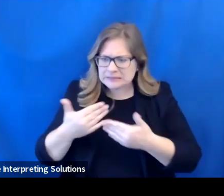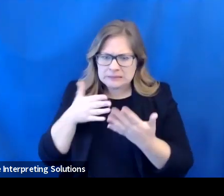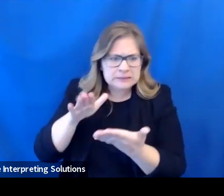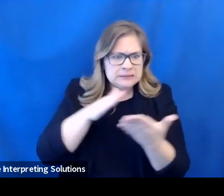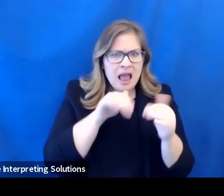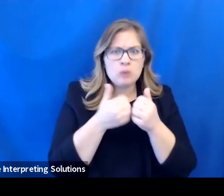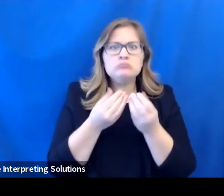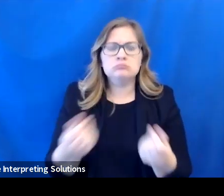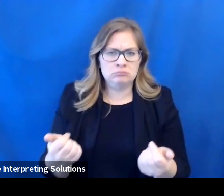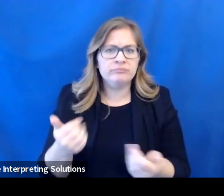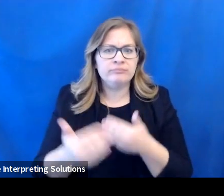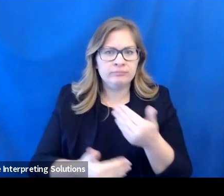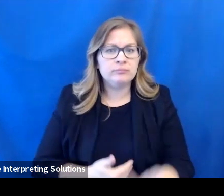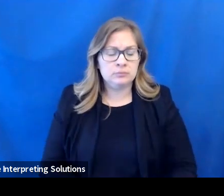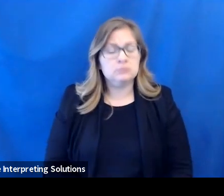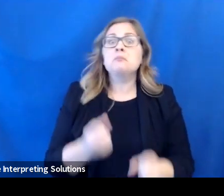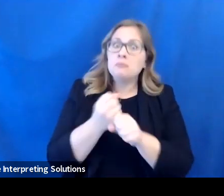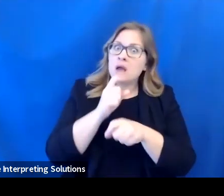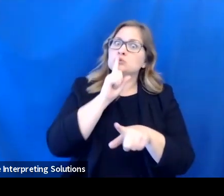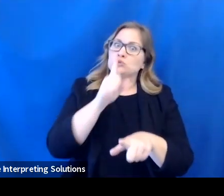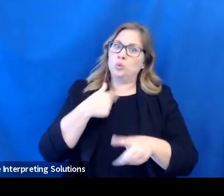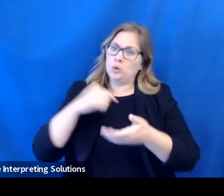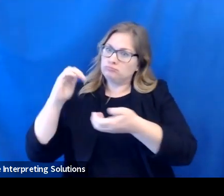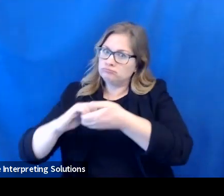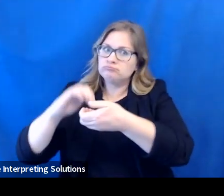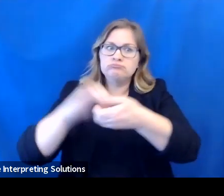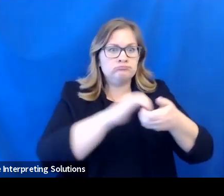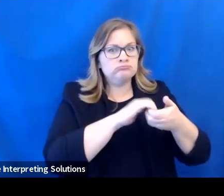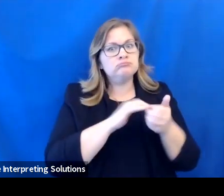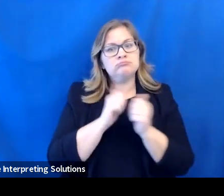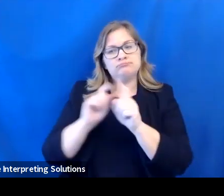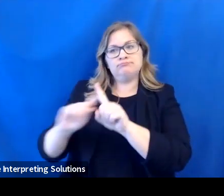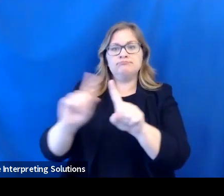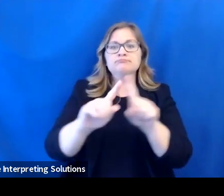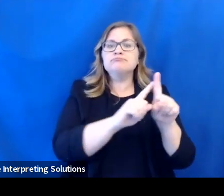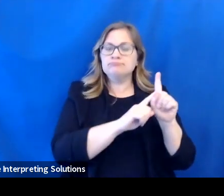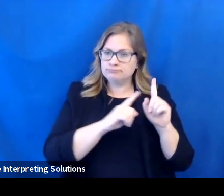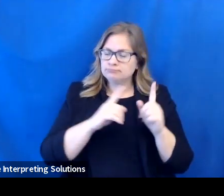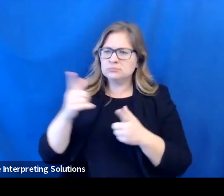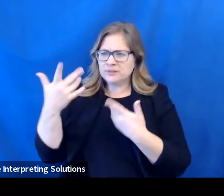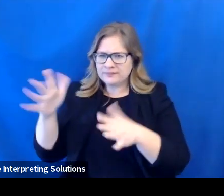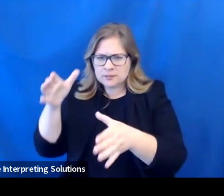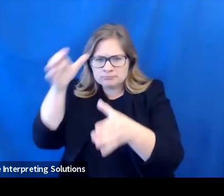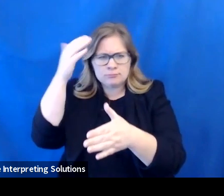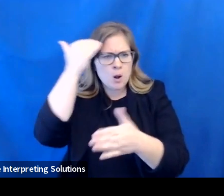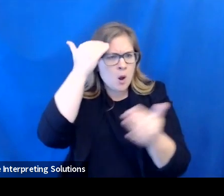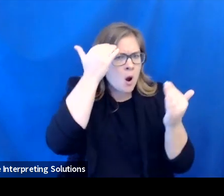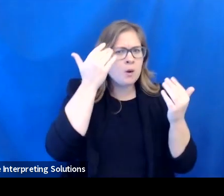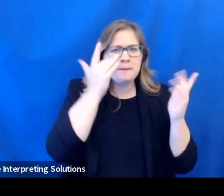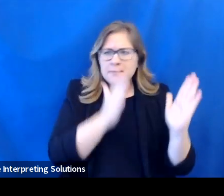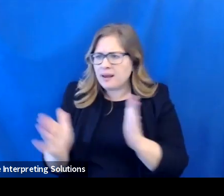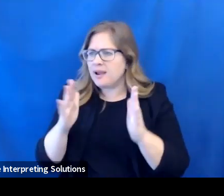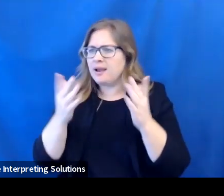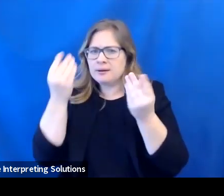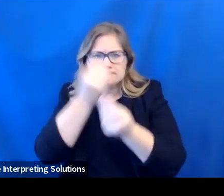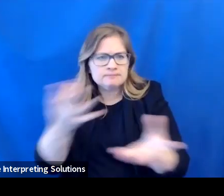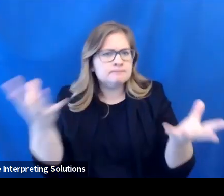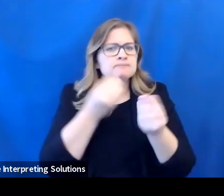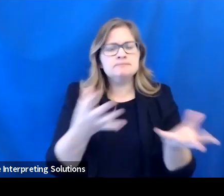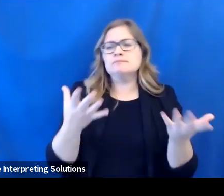in this fight, the people of Minnesota, are as well versed as possible on what our plans are, what is changing, what's